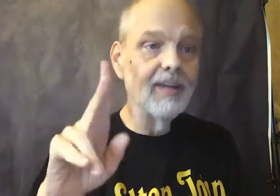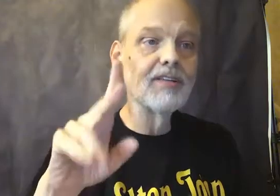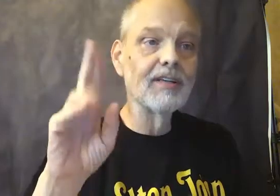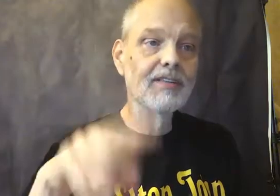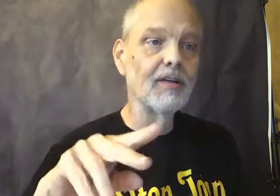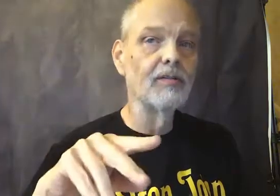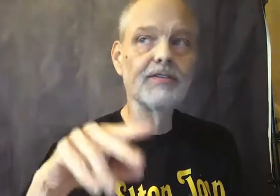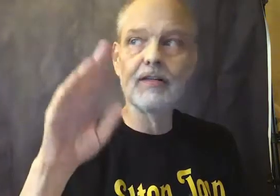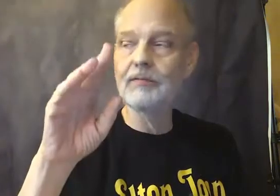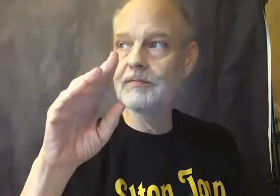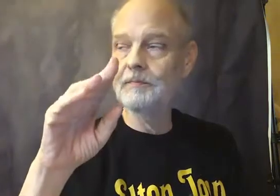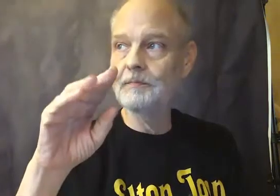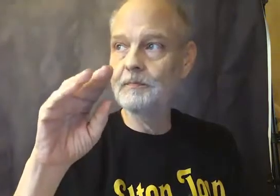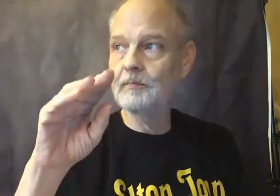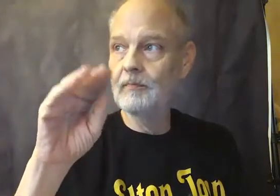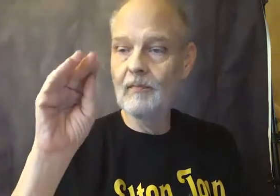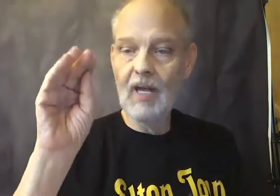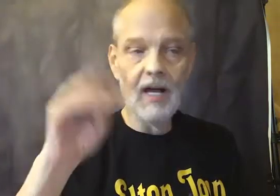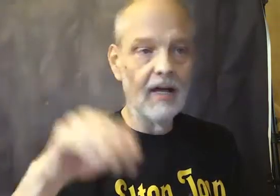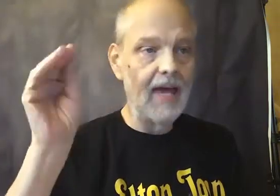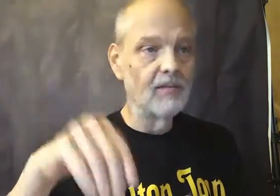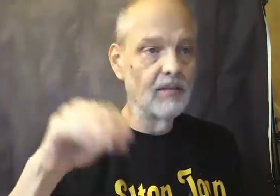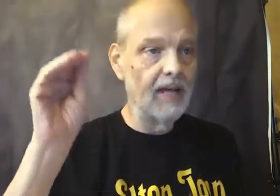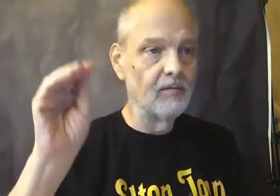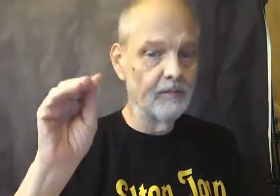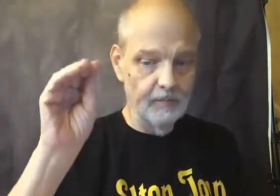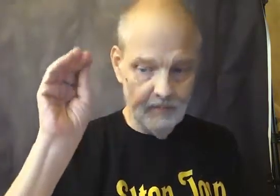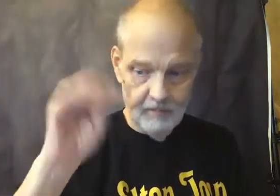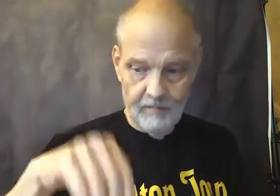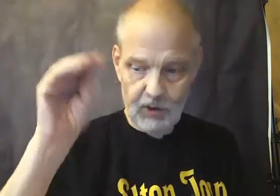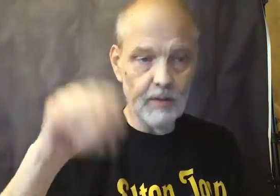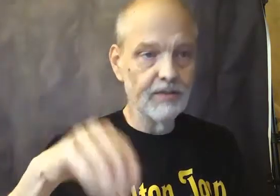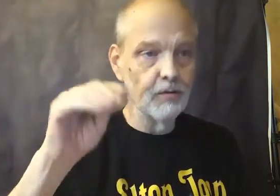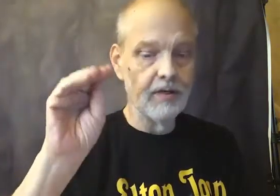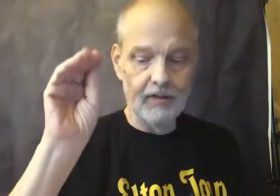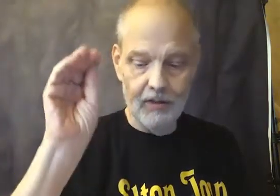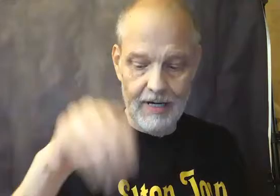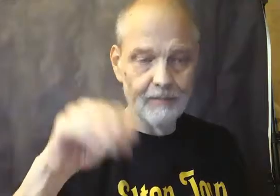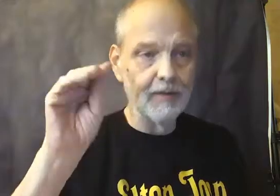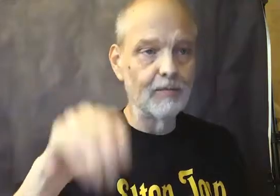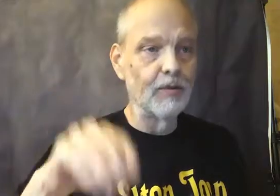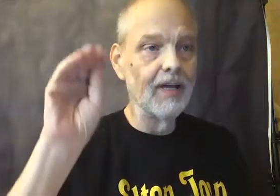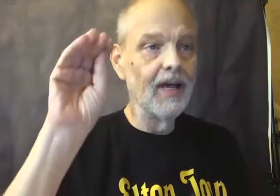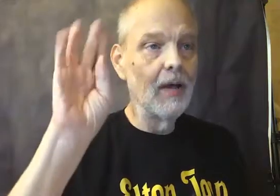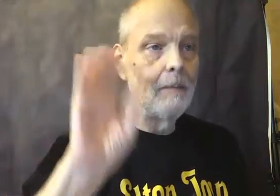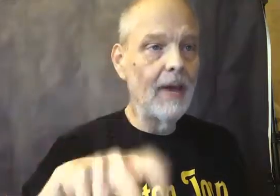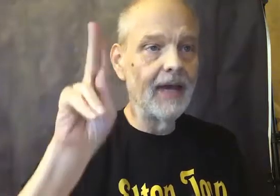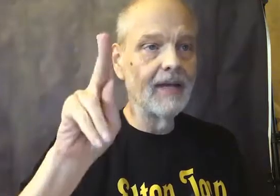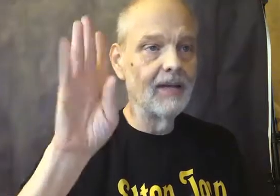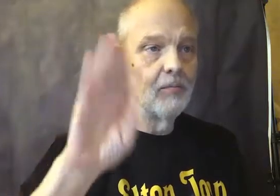There's a little hand twist to it, or hand flip to it. Bank.